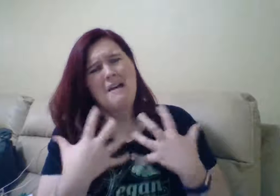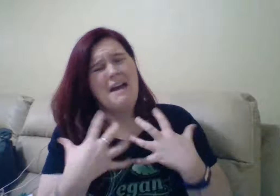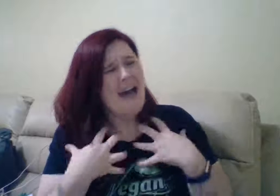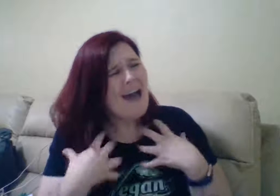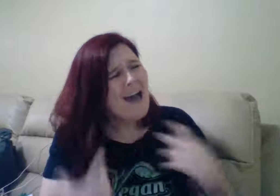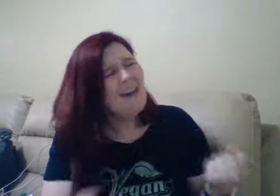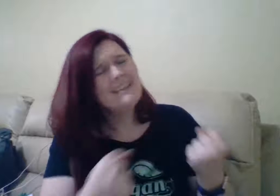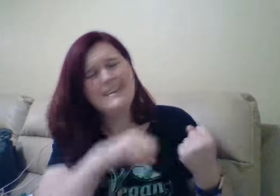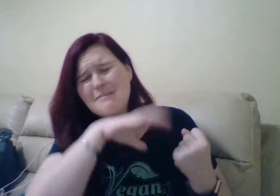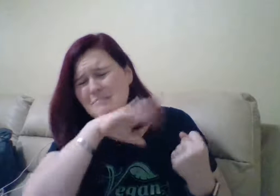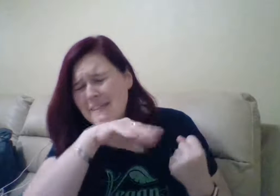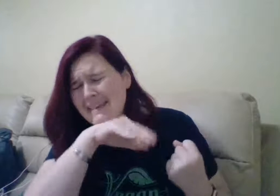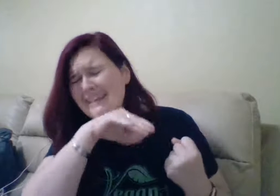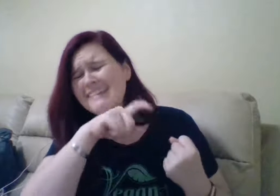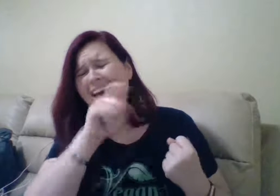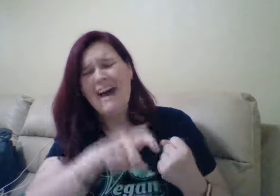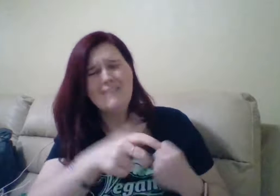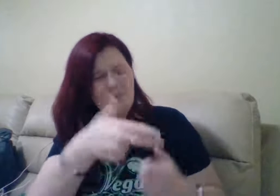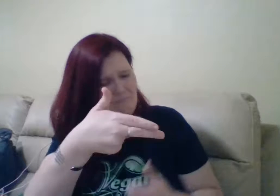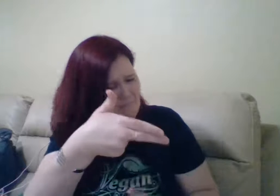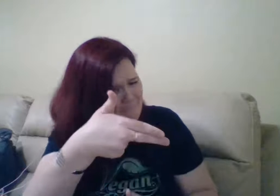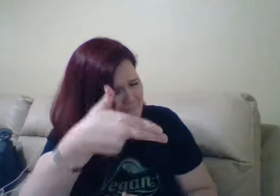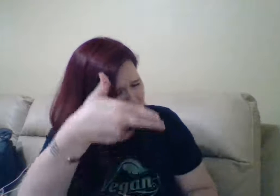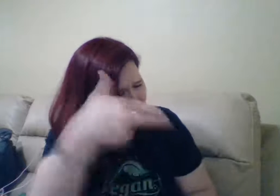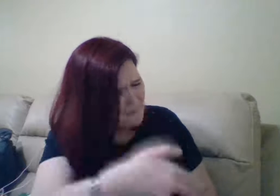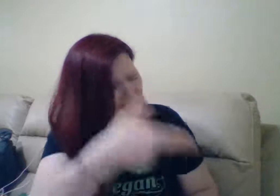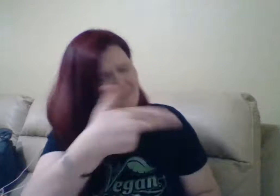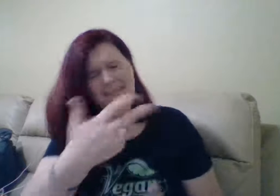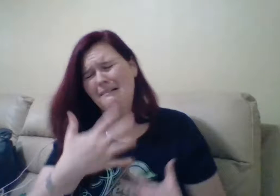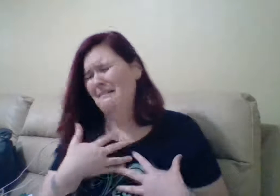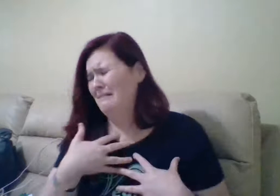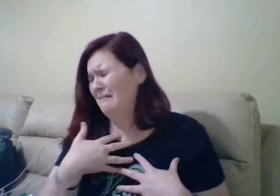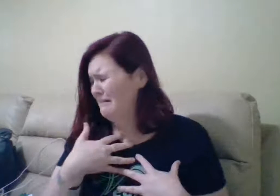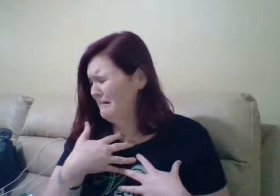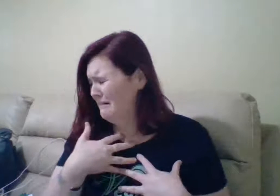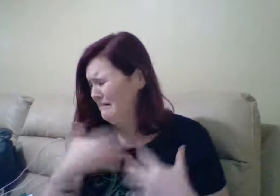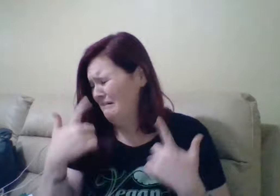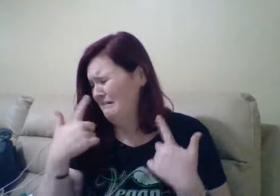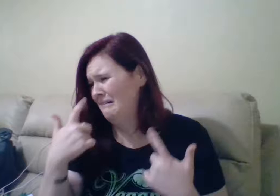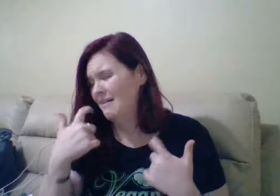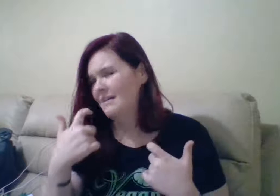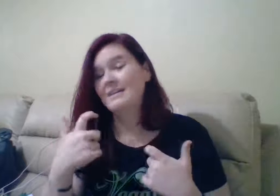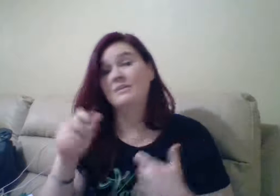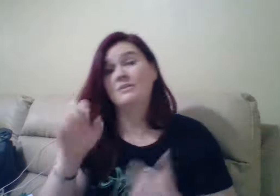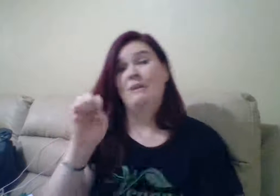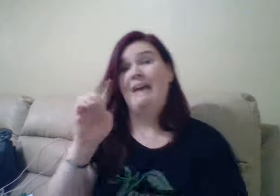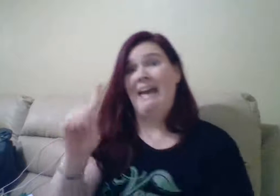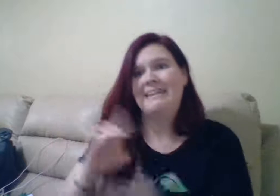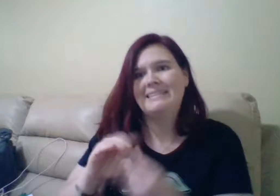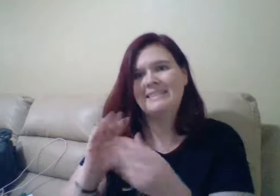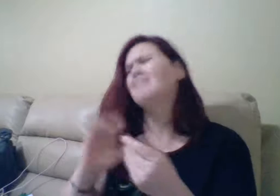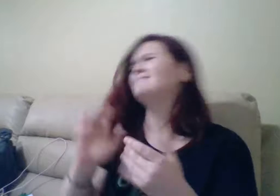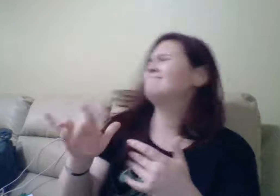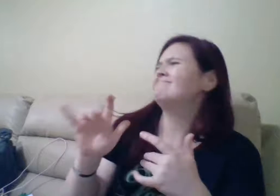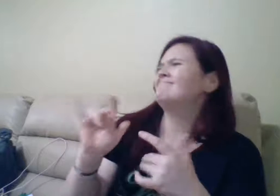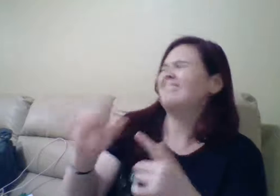and shoot it. It's unreal. I mean, this is absolutely the craziest part of the video. We have this